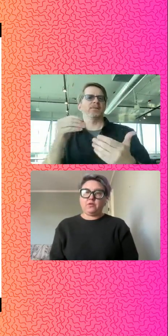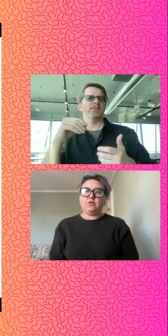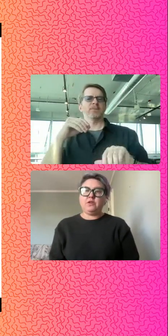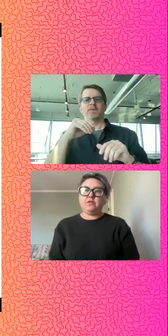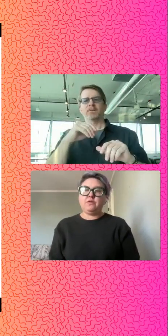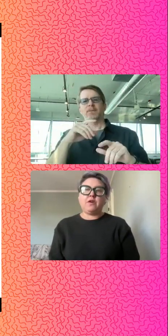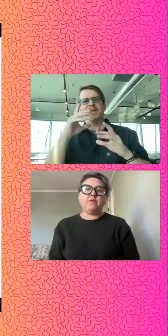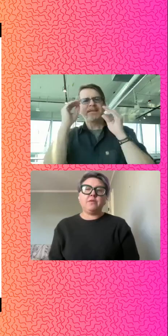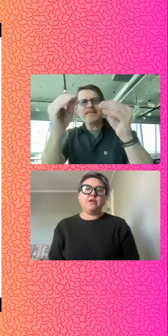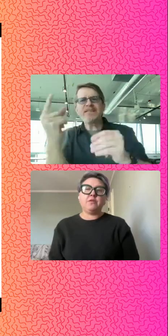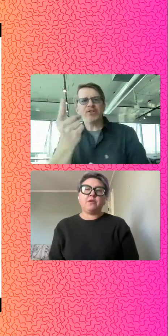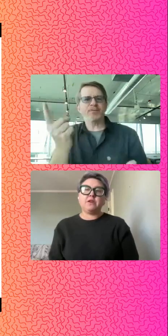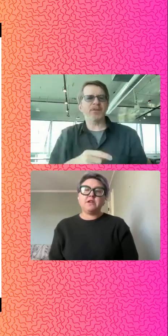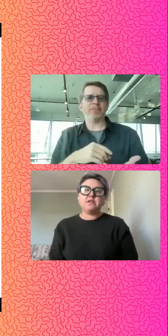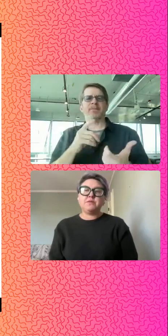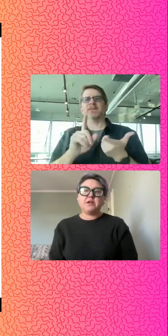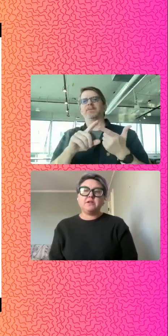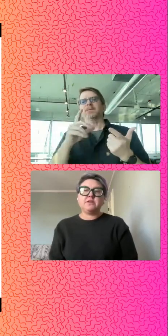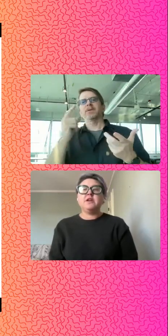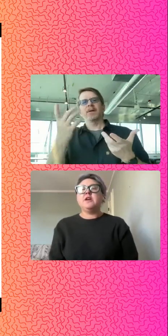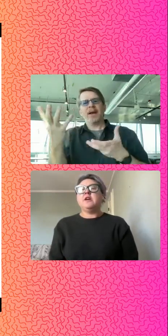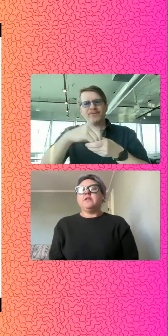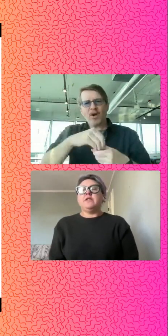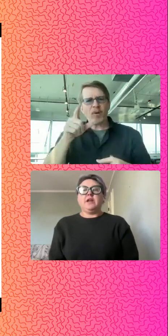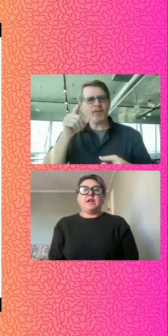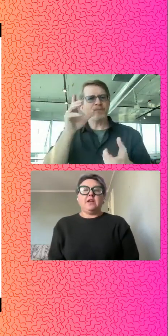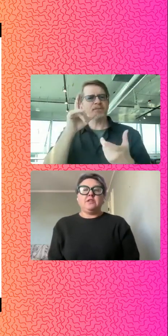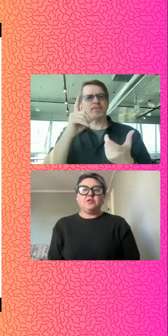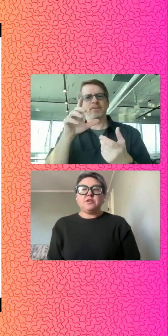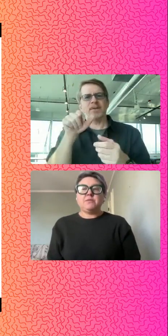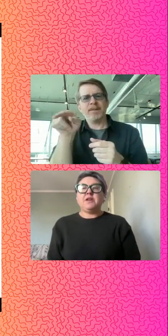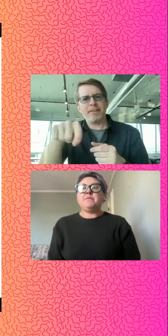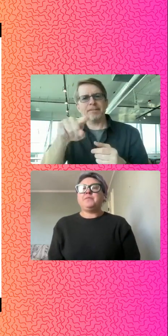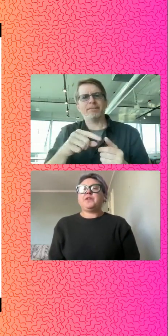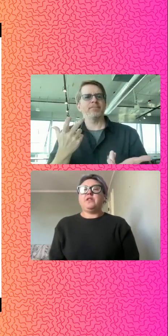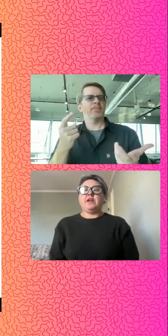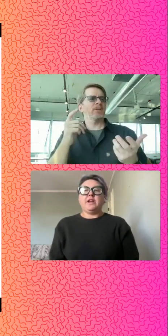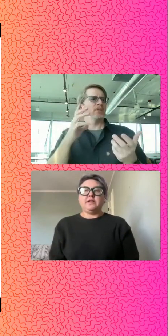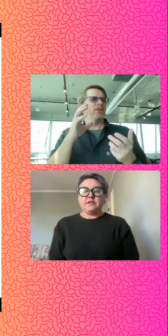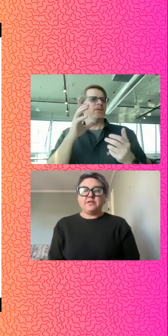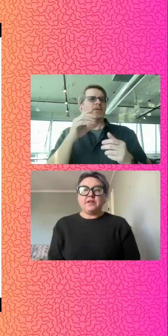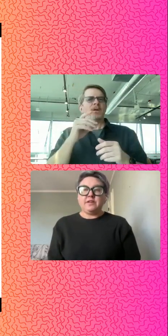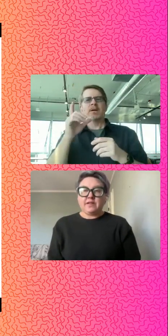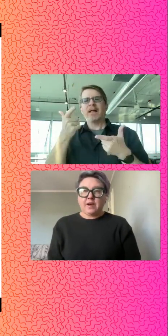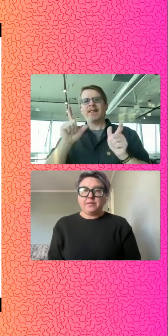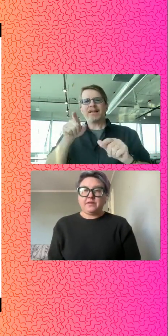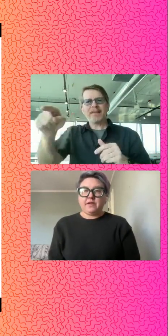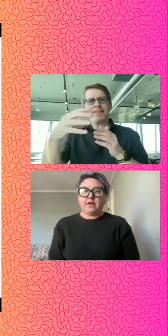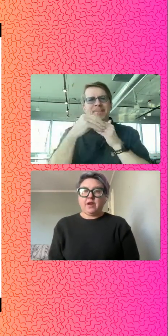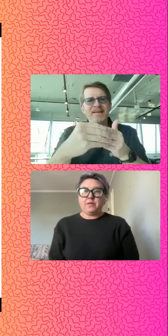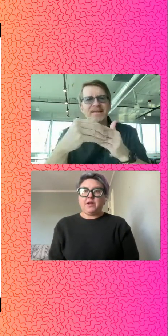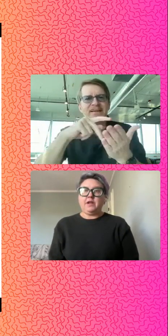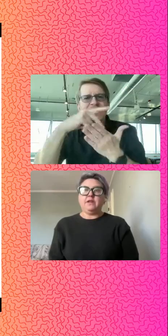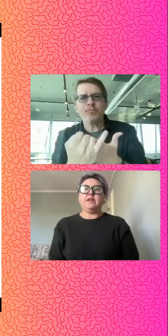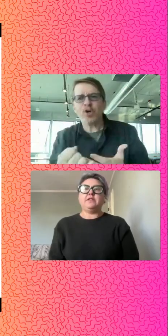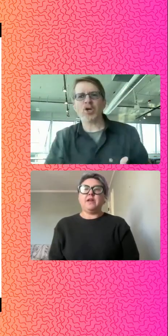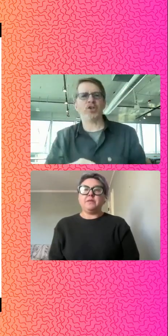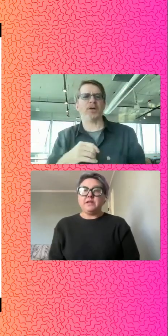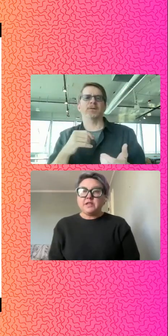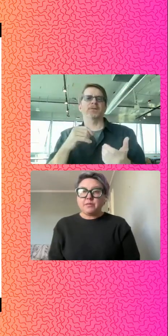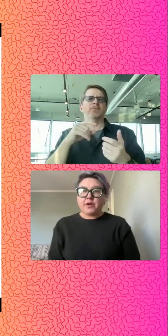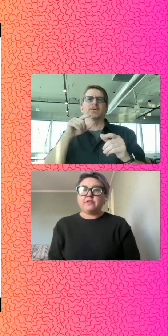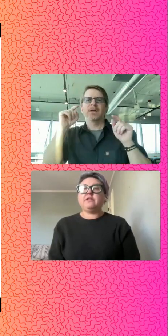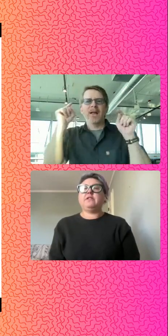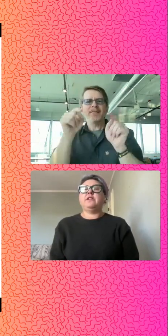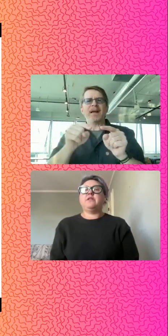absolutely critical. You need to involve them in the process, because they can teach you something. They can identify these gaps that are happening. Let